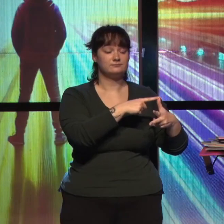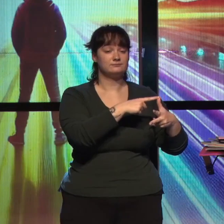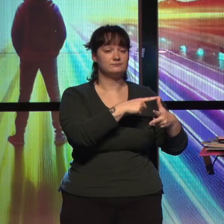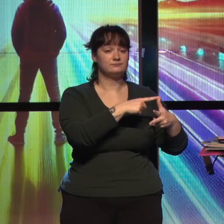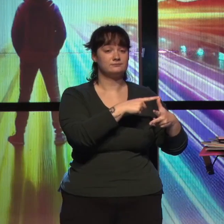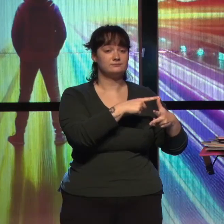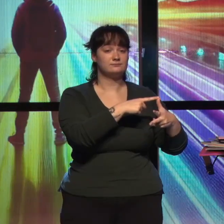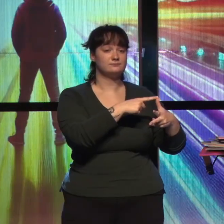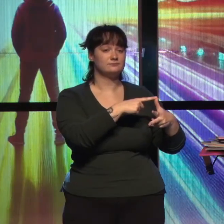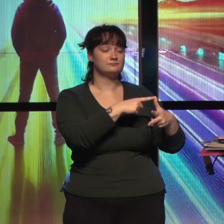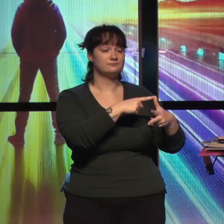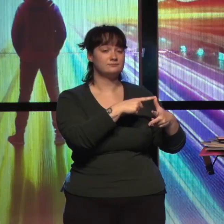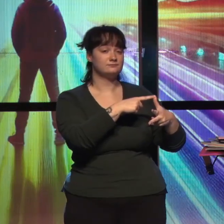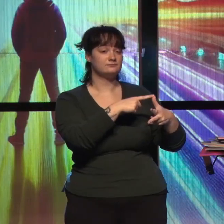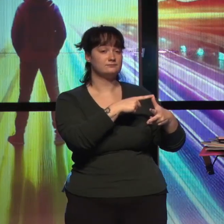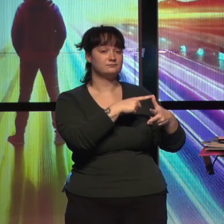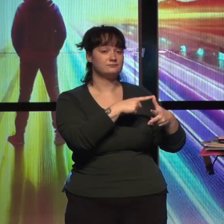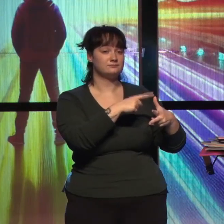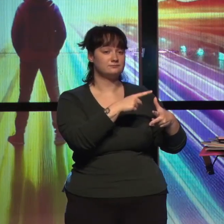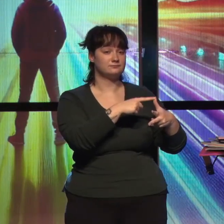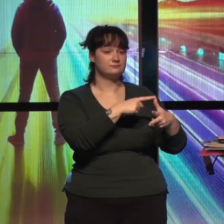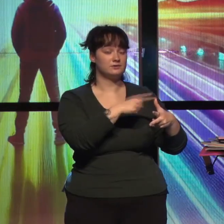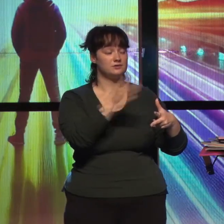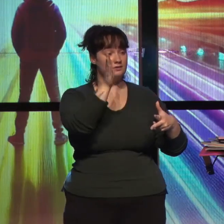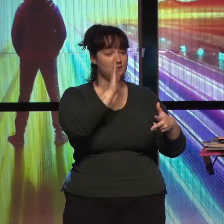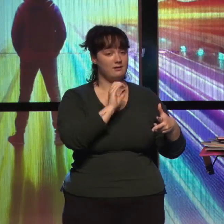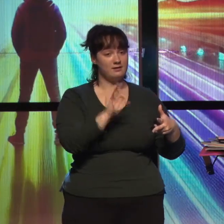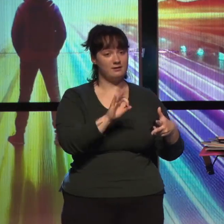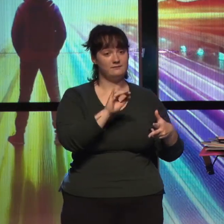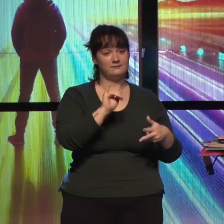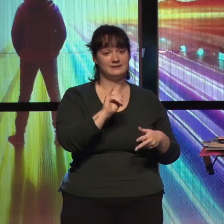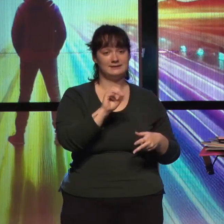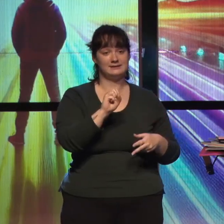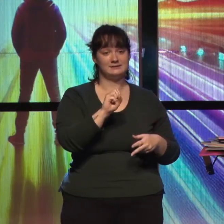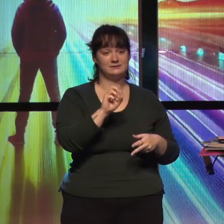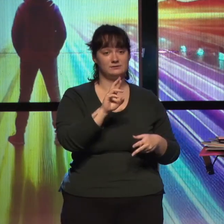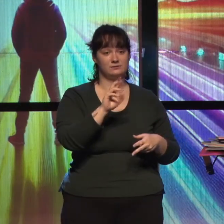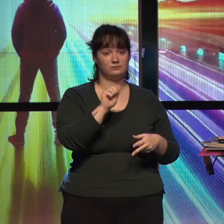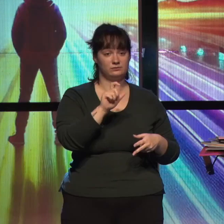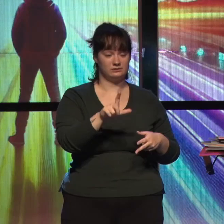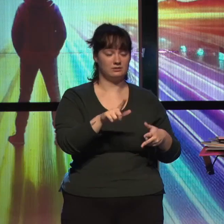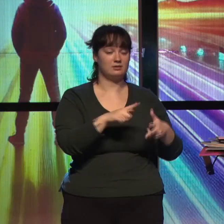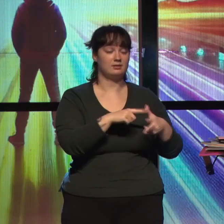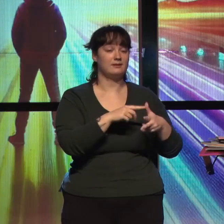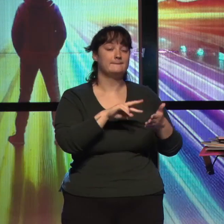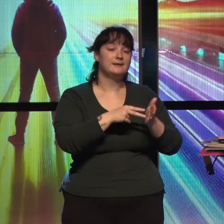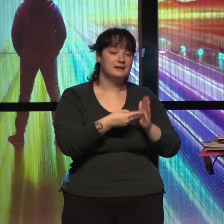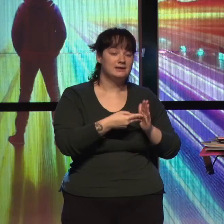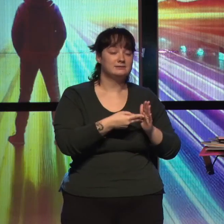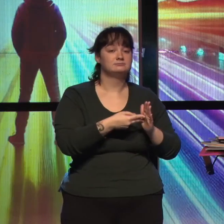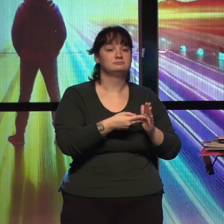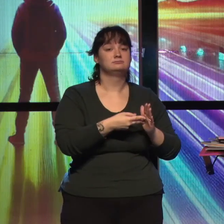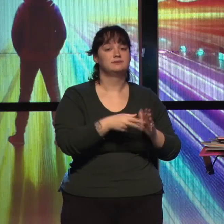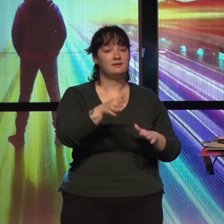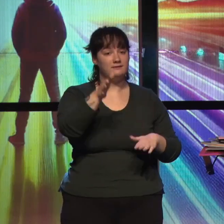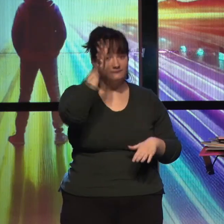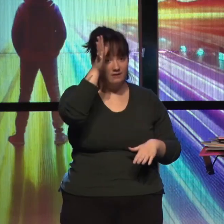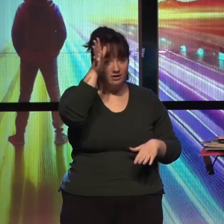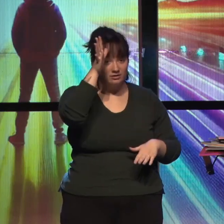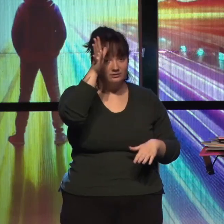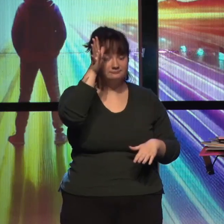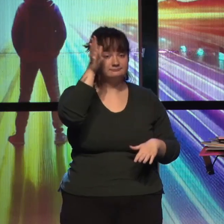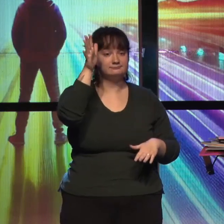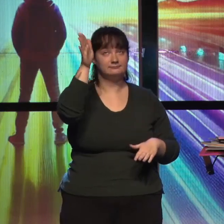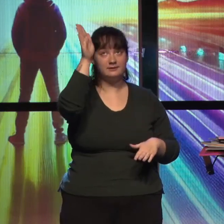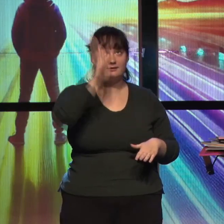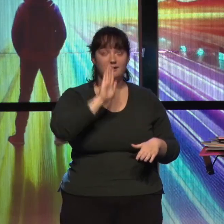know, for John, that means the God of Israel, also known as the Father, the sovereign God over everything. For